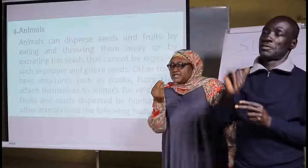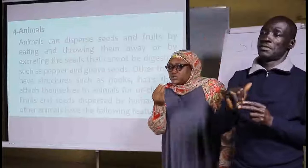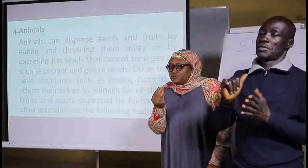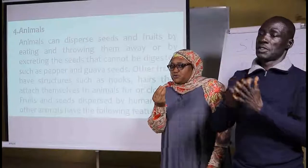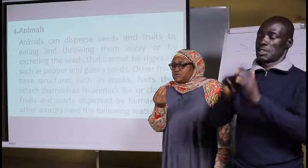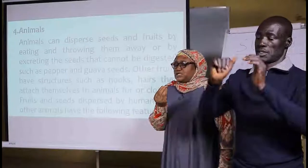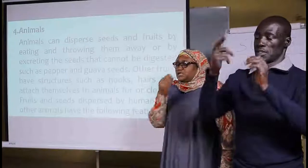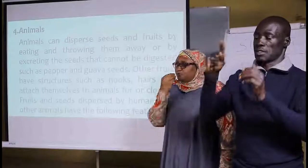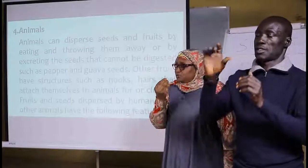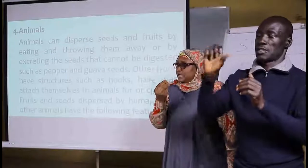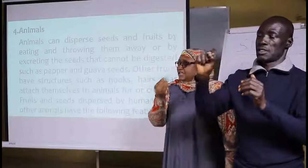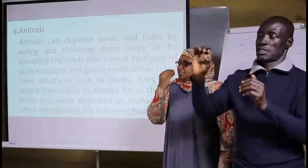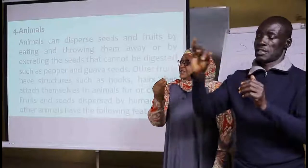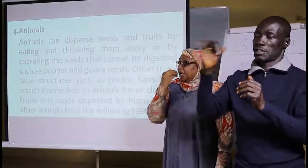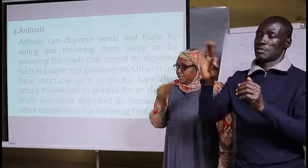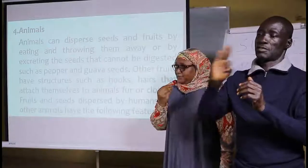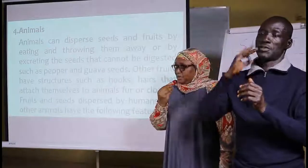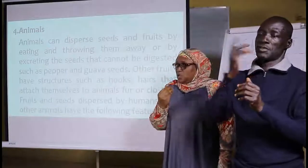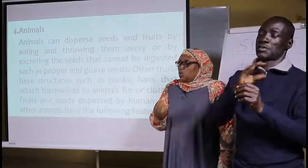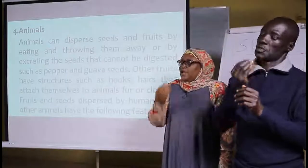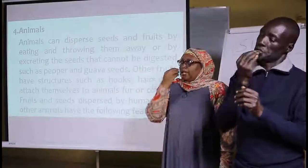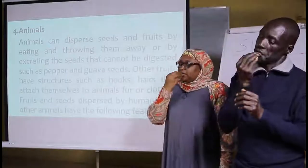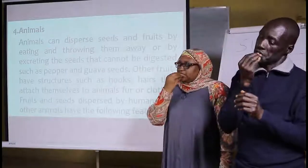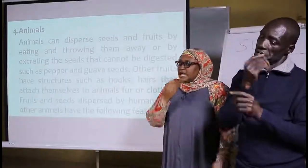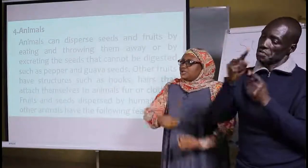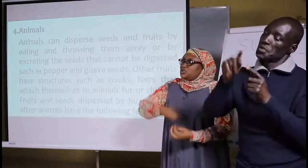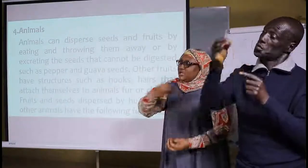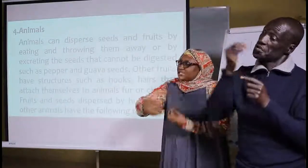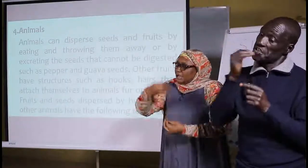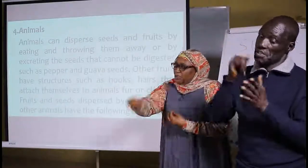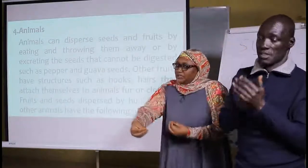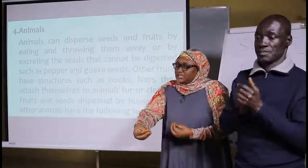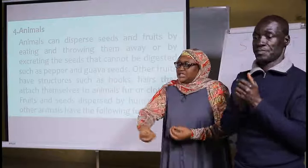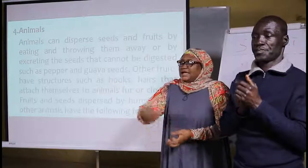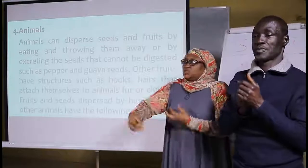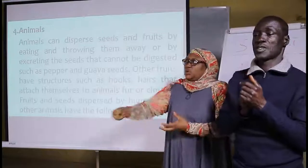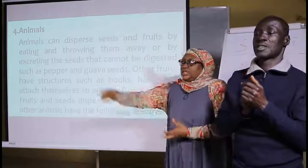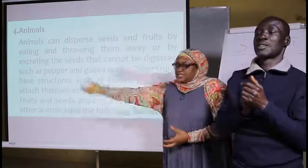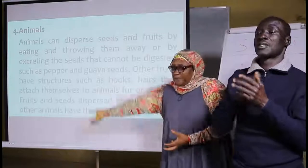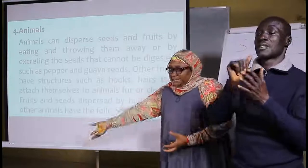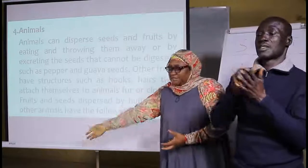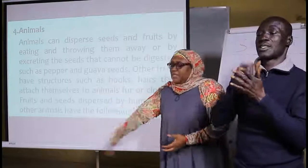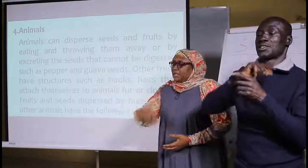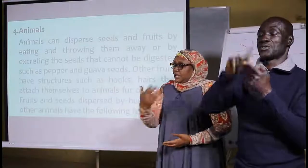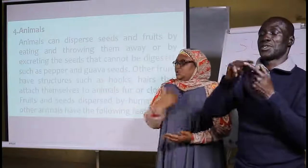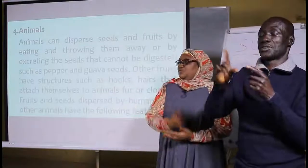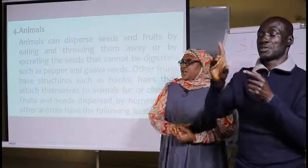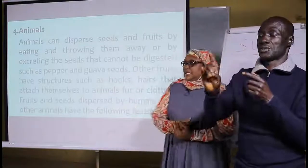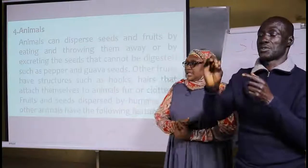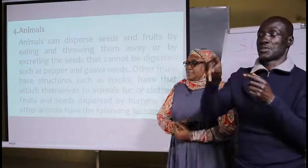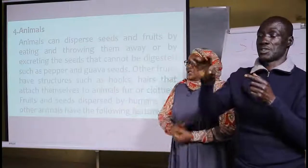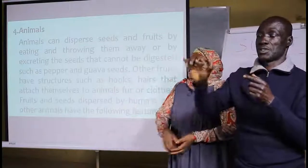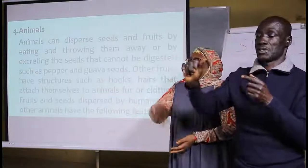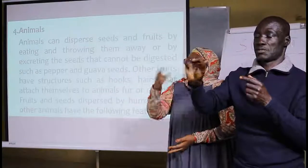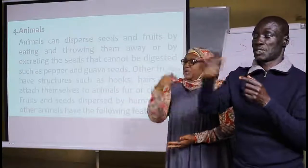That the seeds of the fruit, that the fruits and the seed are edible. When they eat it, during the time of eating, that is when they disperse. Let me give you